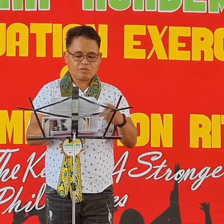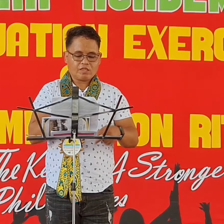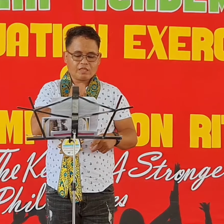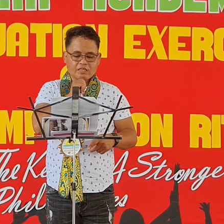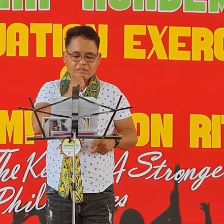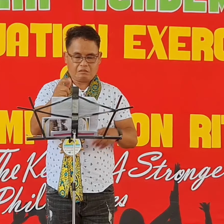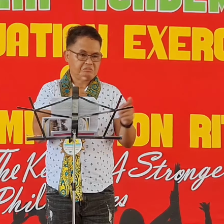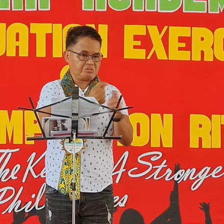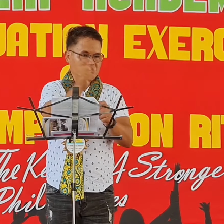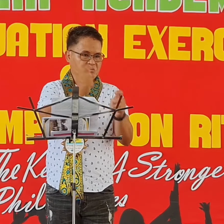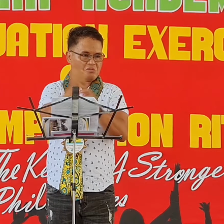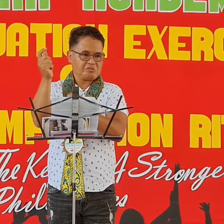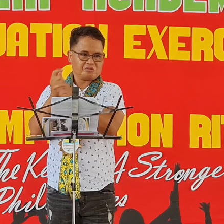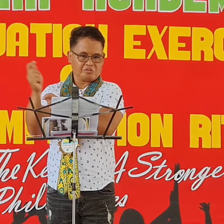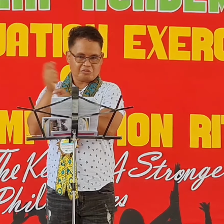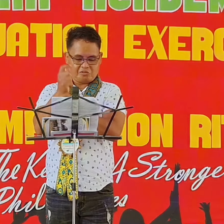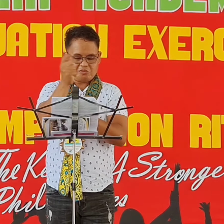And people would not tease us.